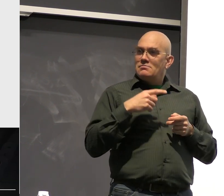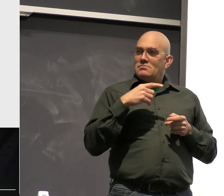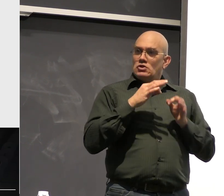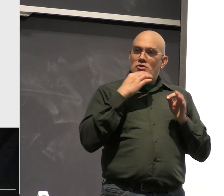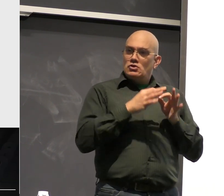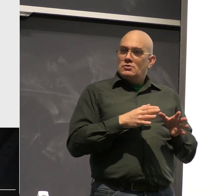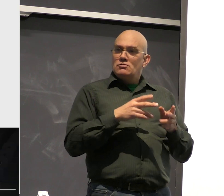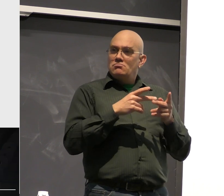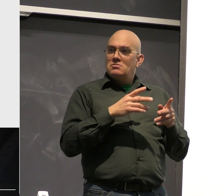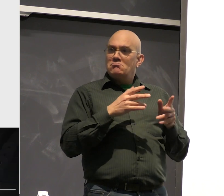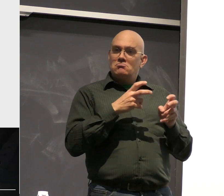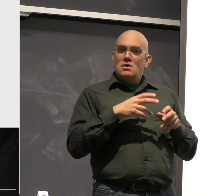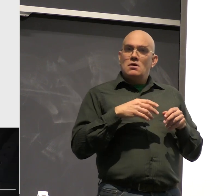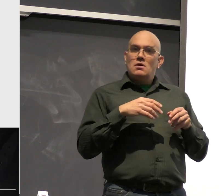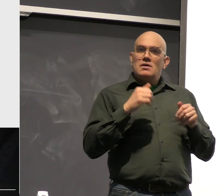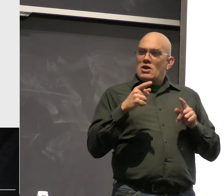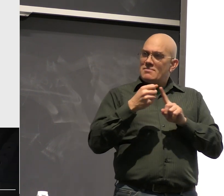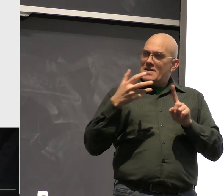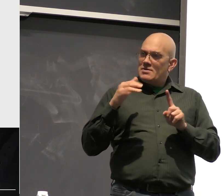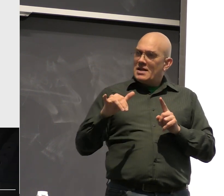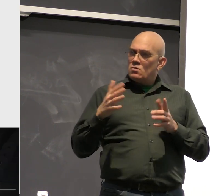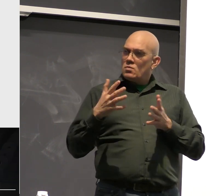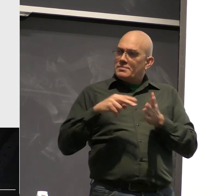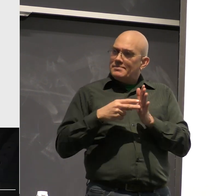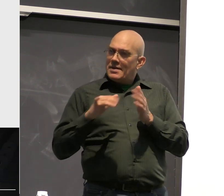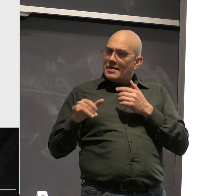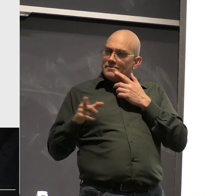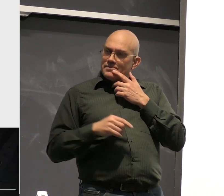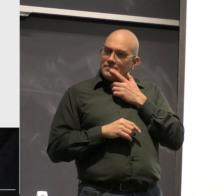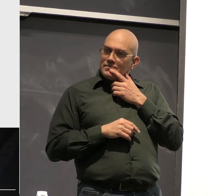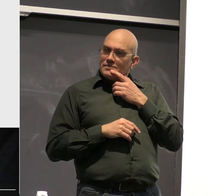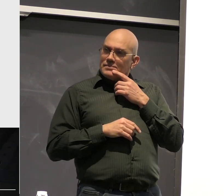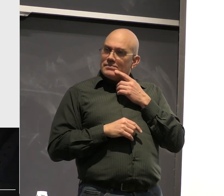Different places where you encounter hearing interpreters. Can you help me understand what you mean by that?